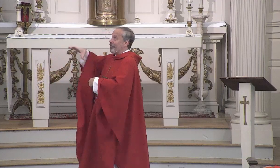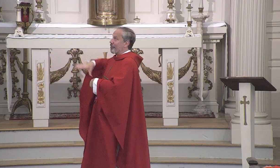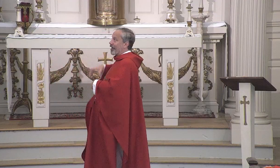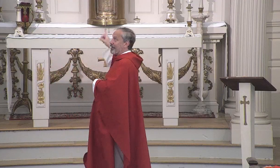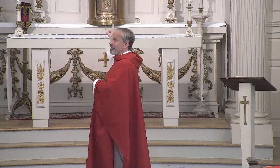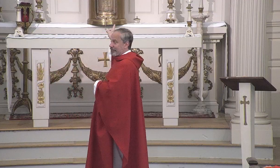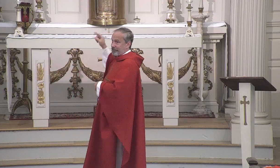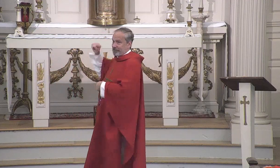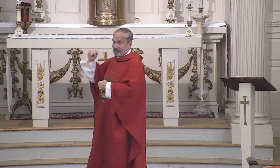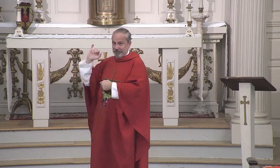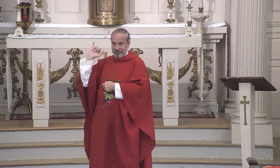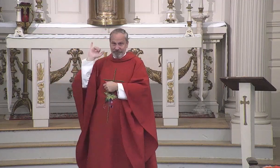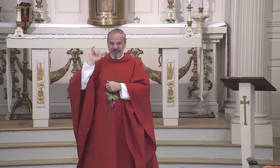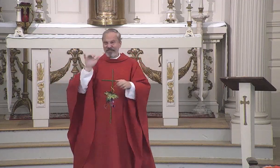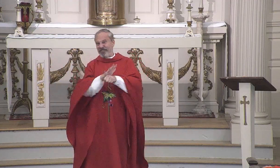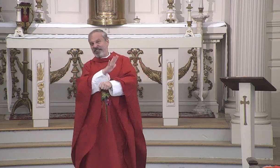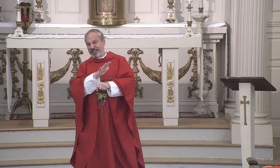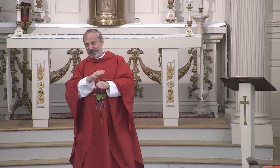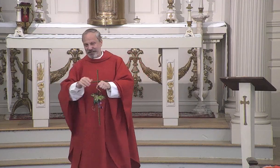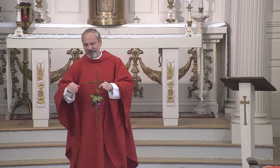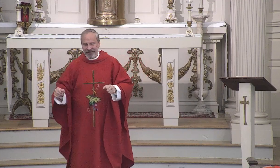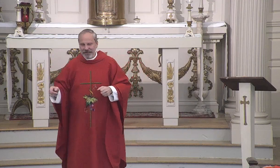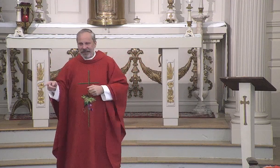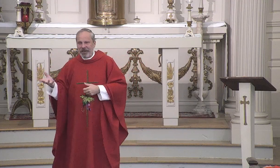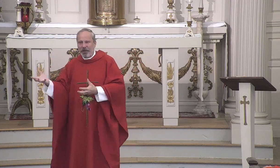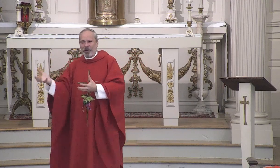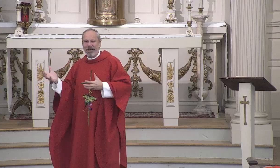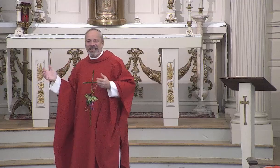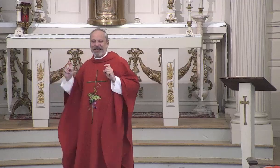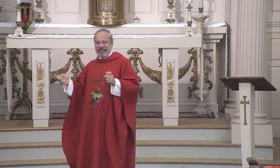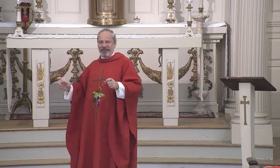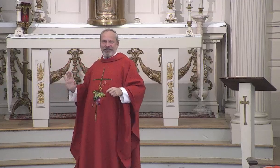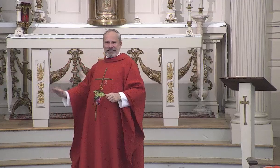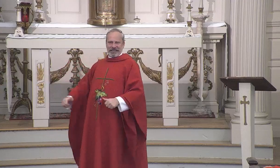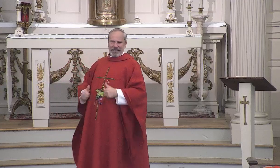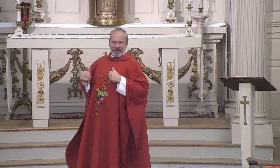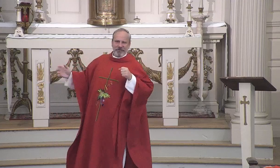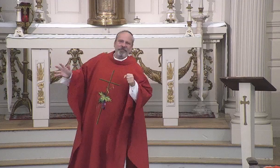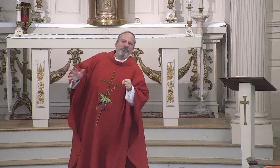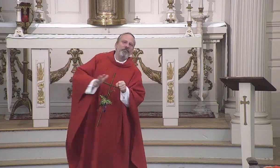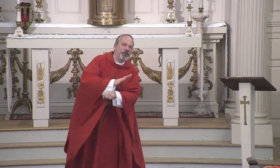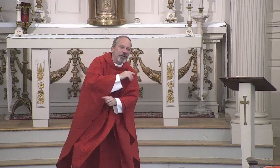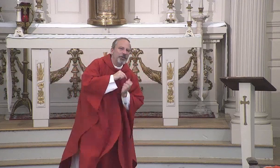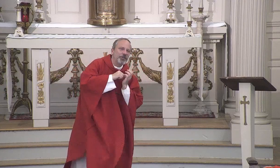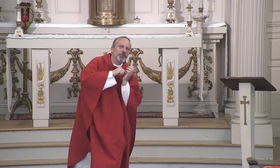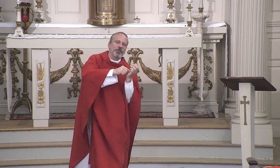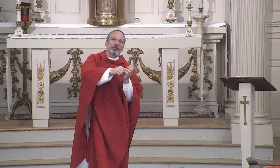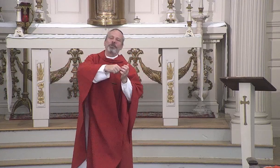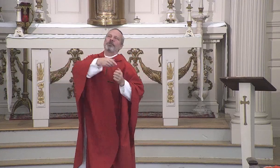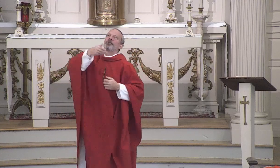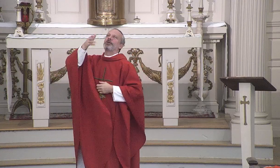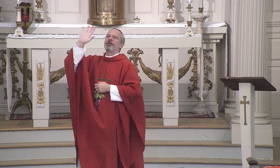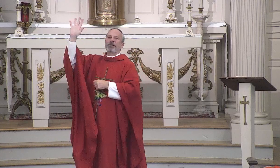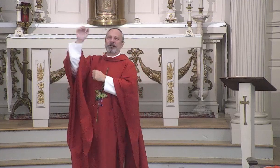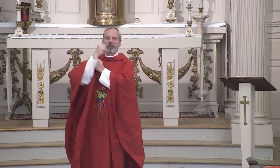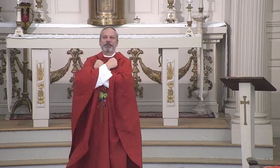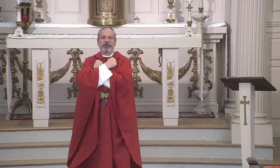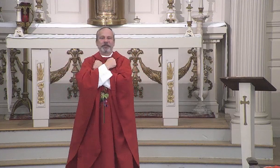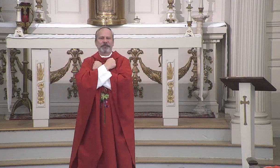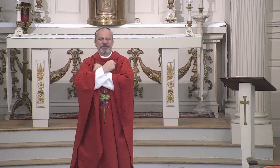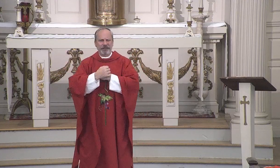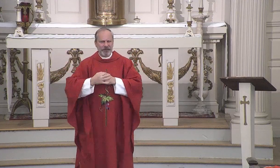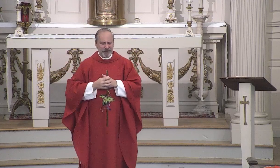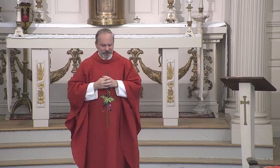He wanted to follow Christ completely. He wanted to give his life fully